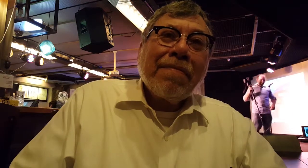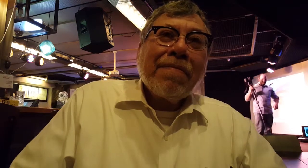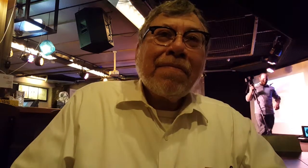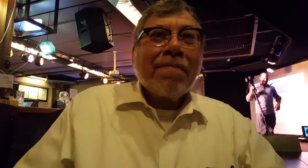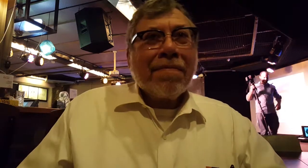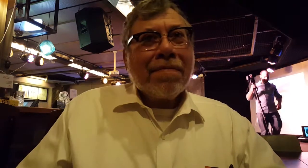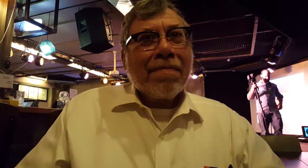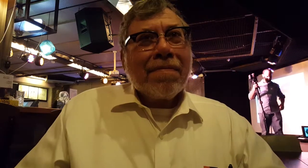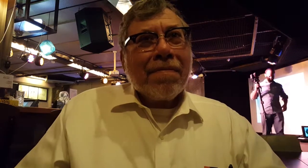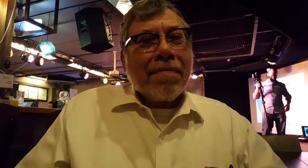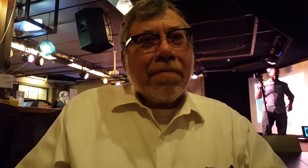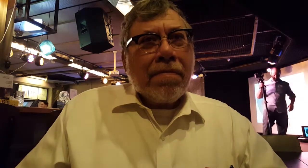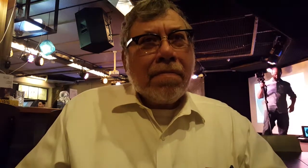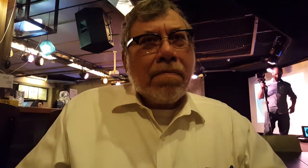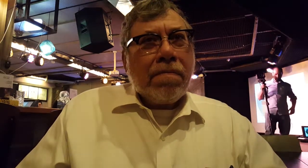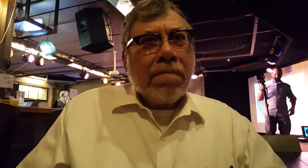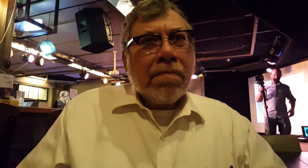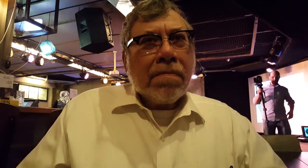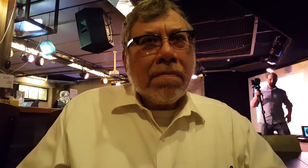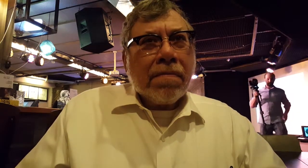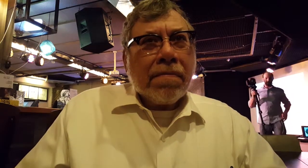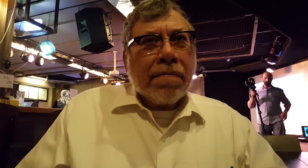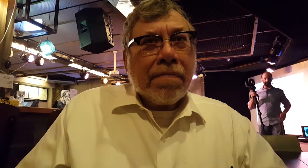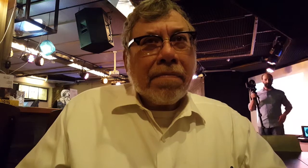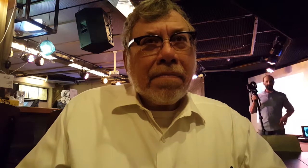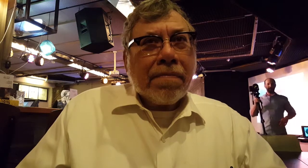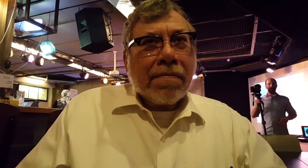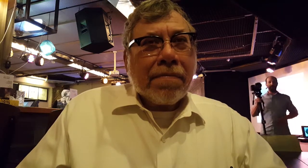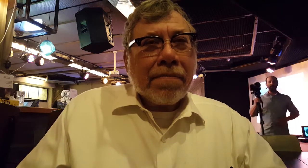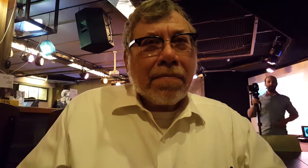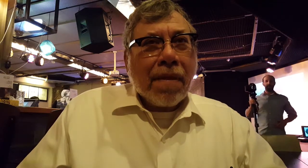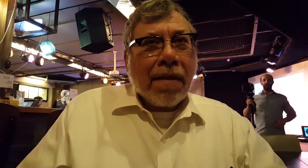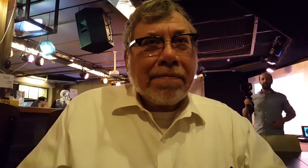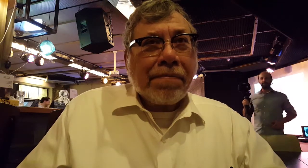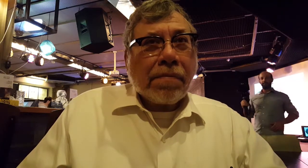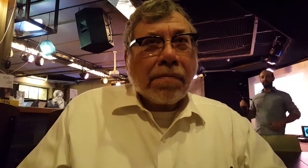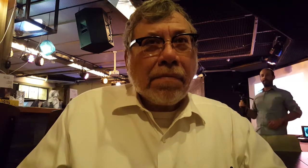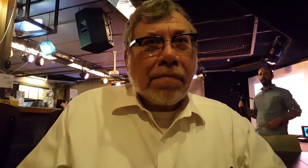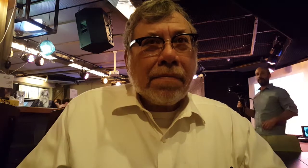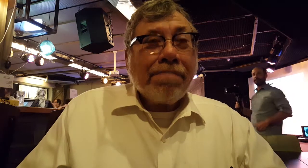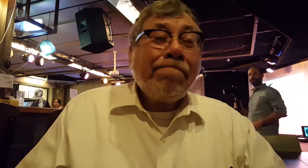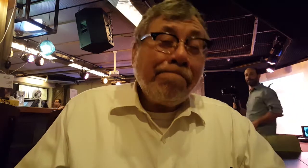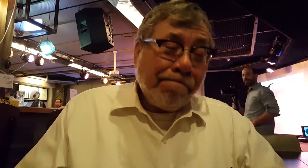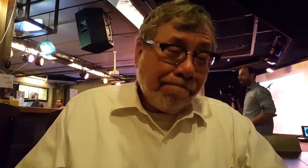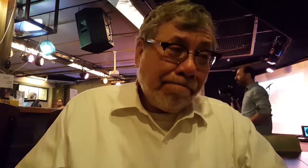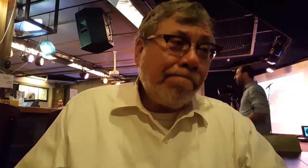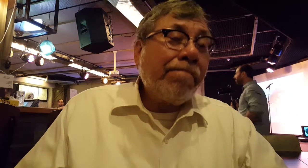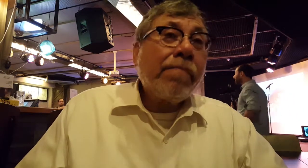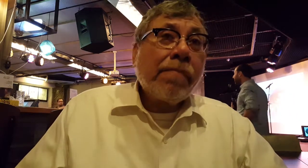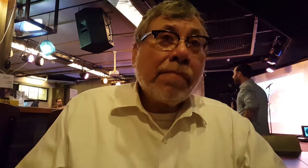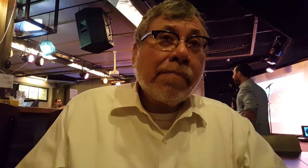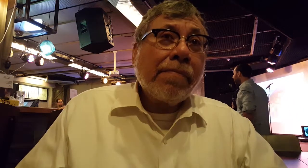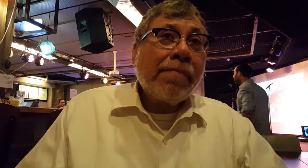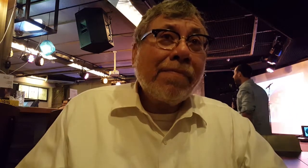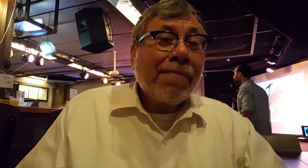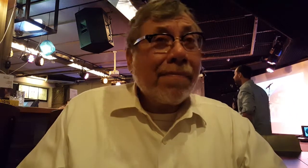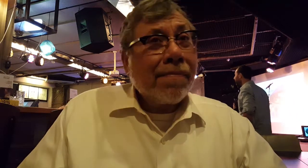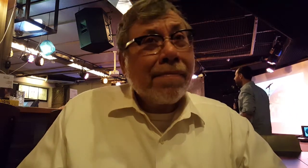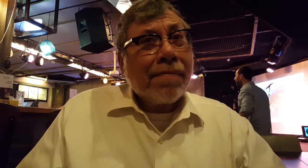and they said, why bother taking the kid to synagogue because he can't hear anything anyway, and he discussed like the struggles